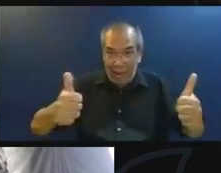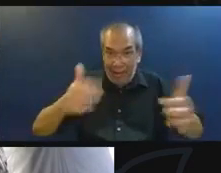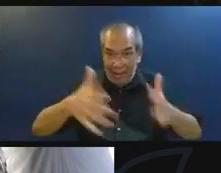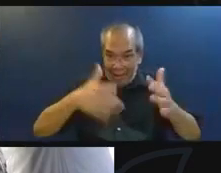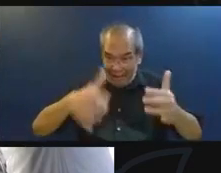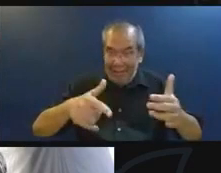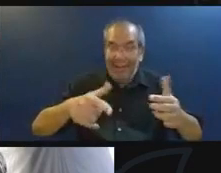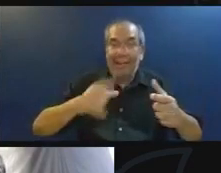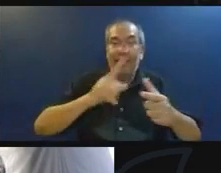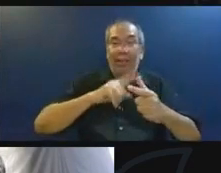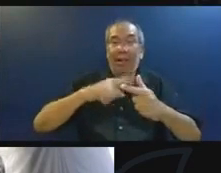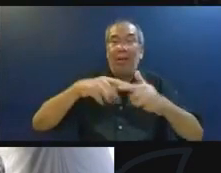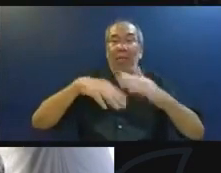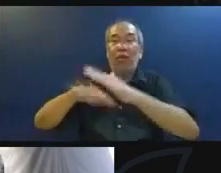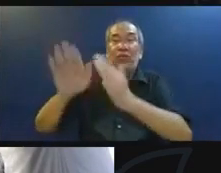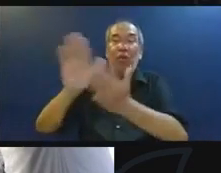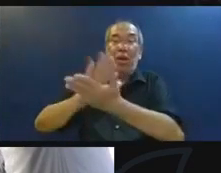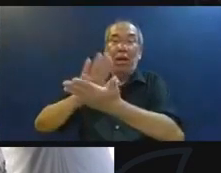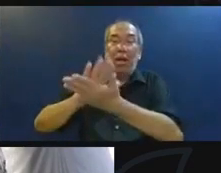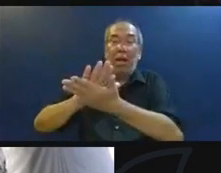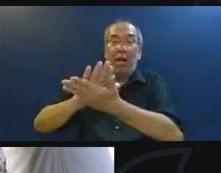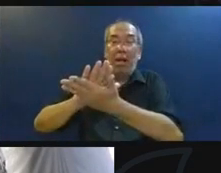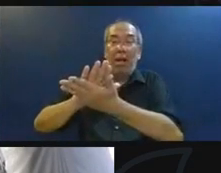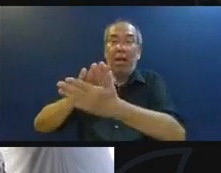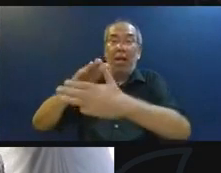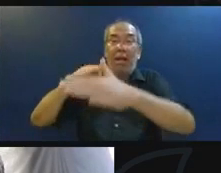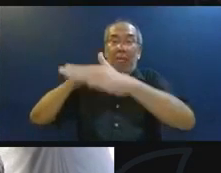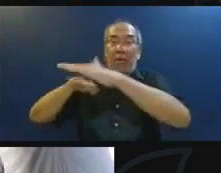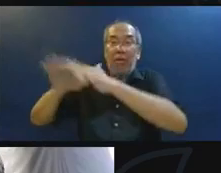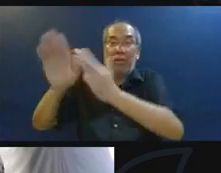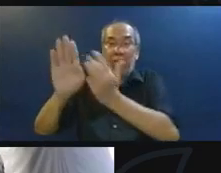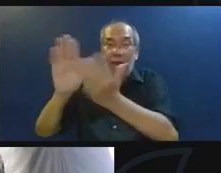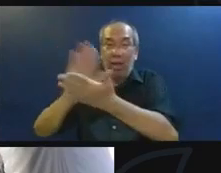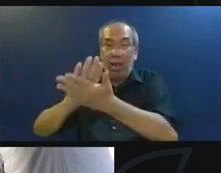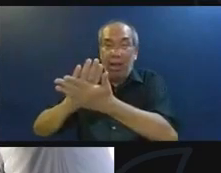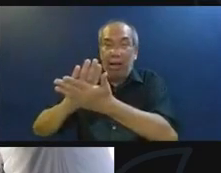a basic concept. They learn language through sign language.